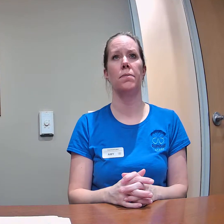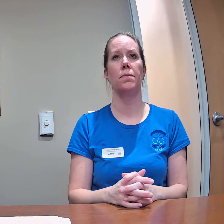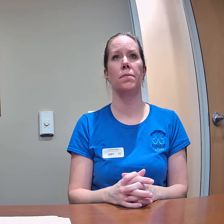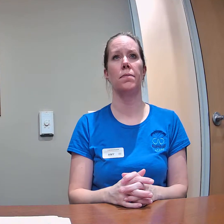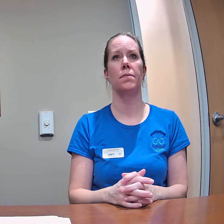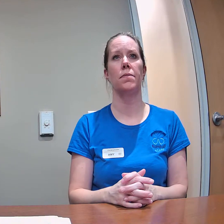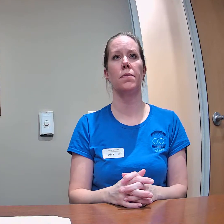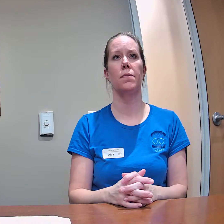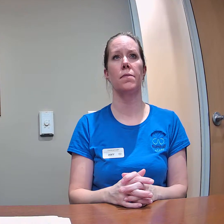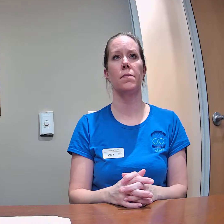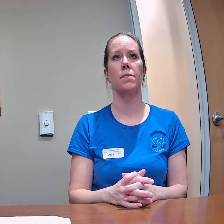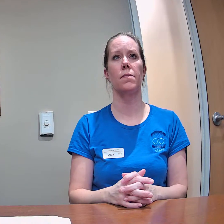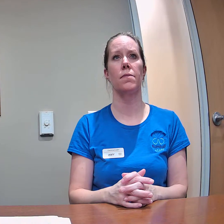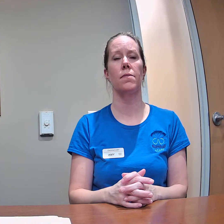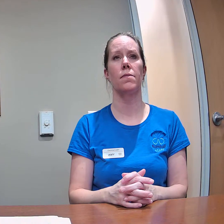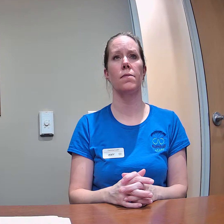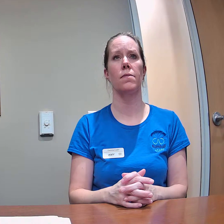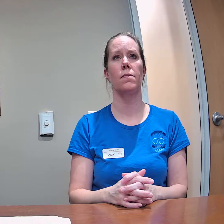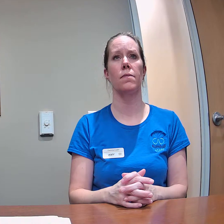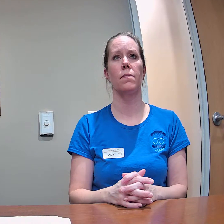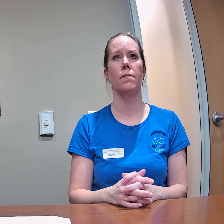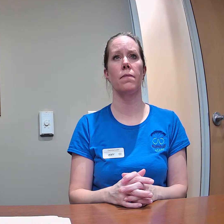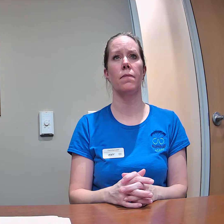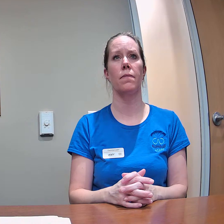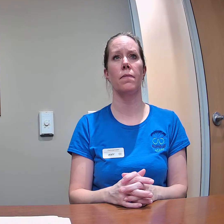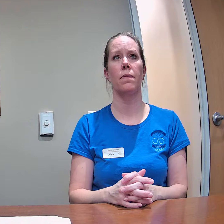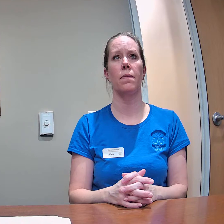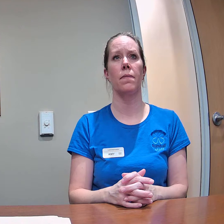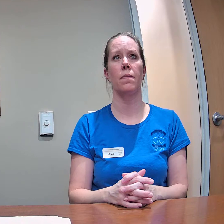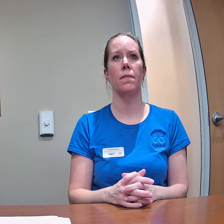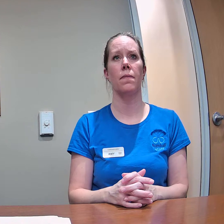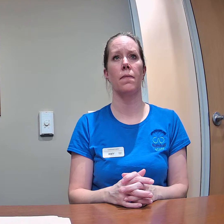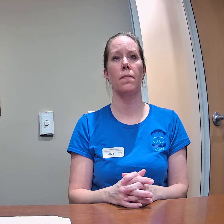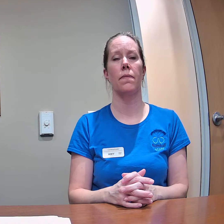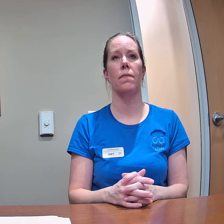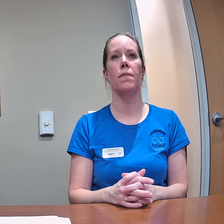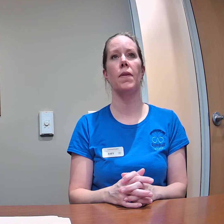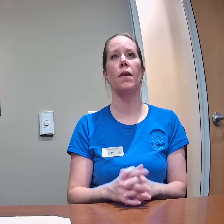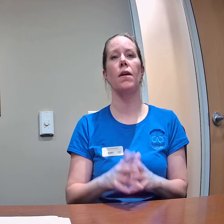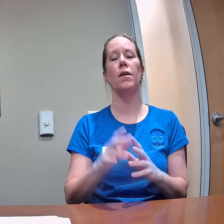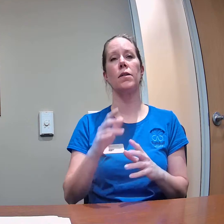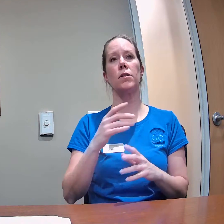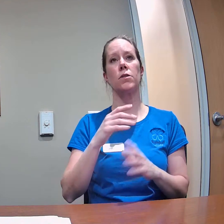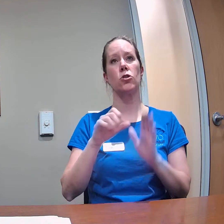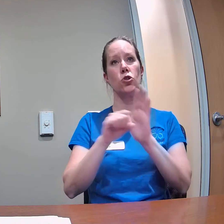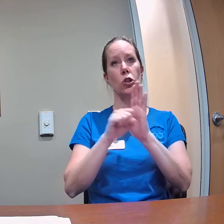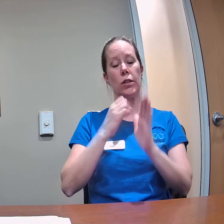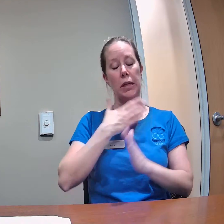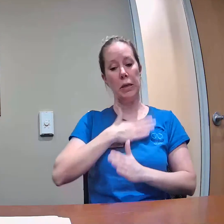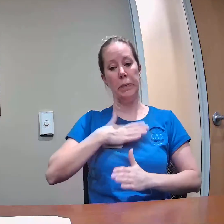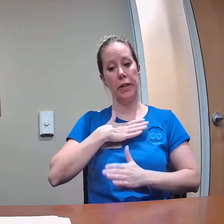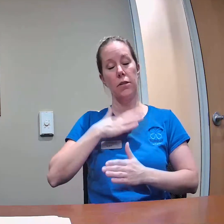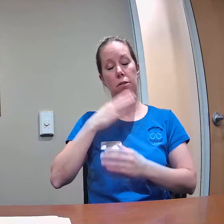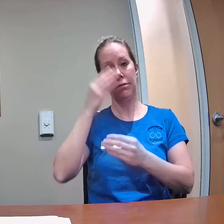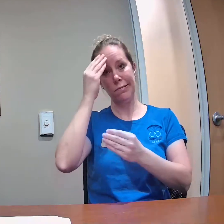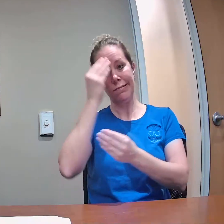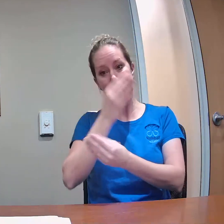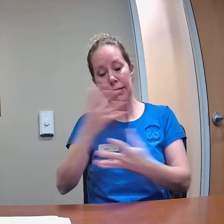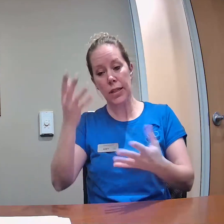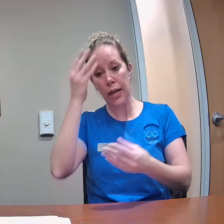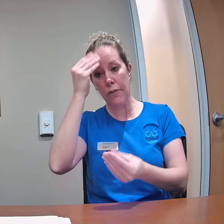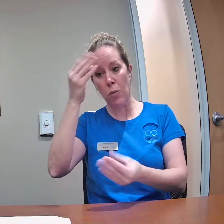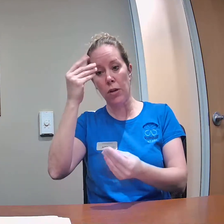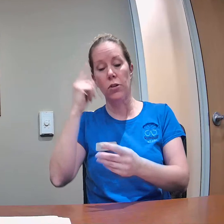Shirley, it would be so appreciated that when you send out the foundation information, please include